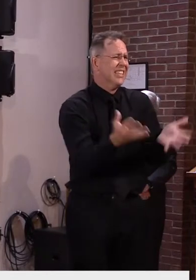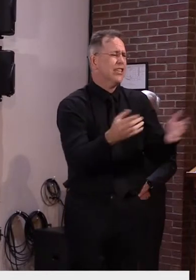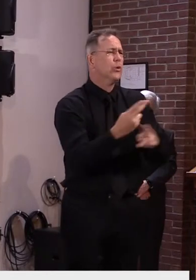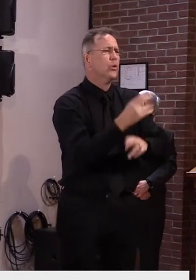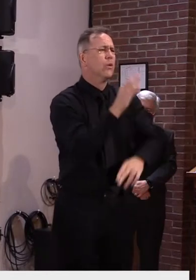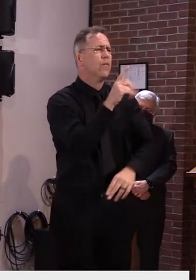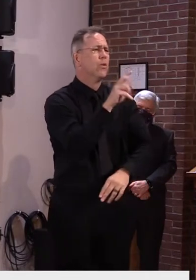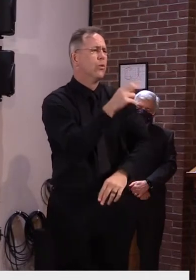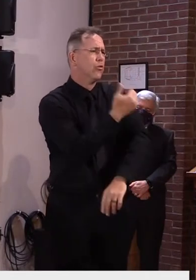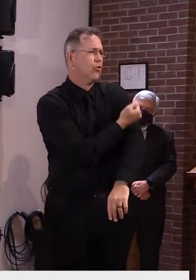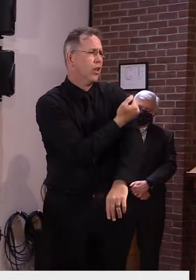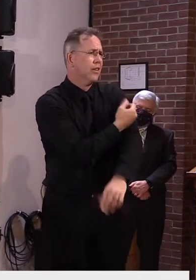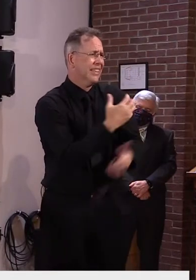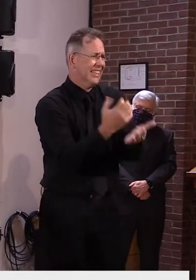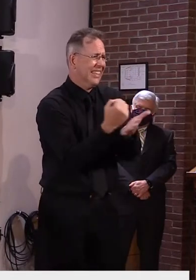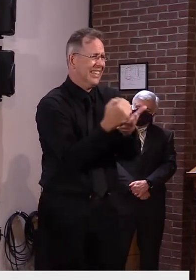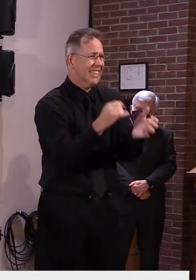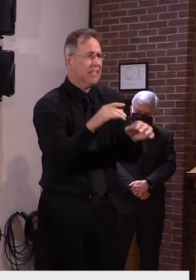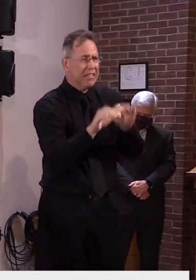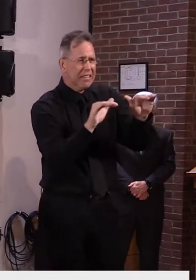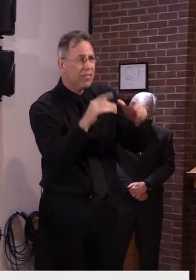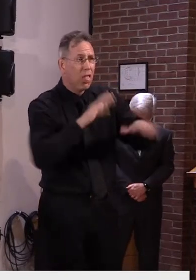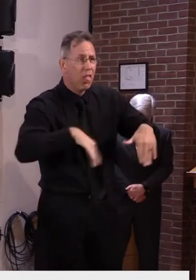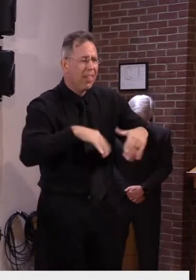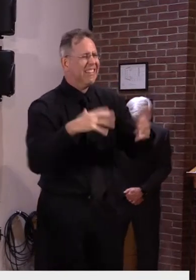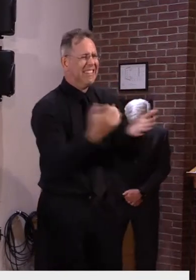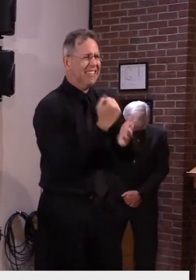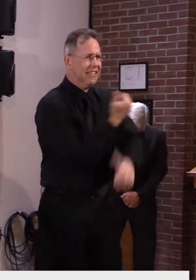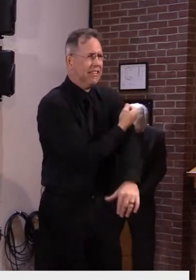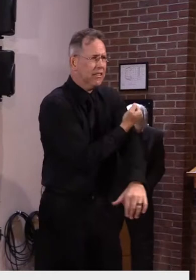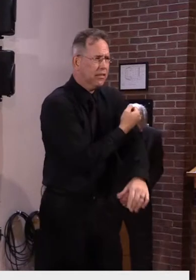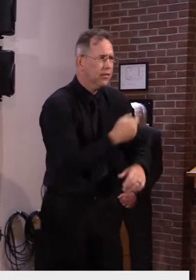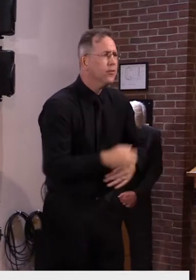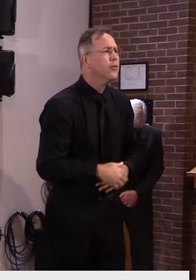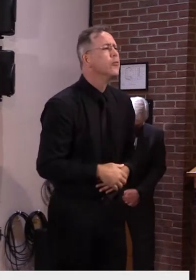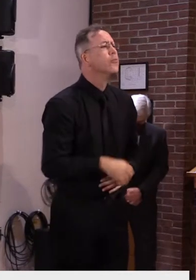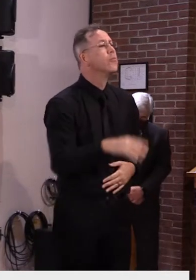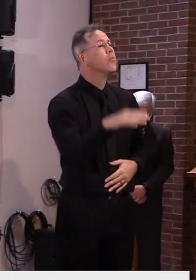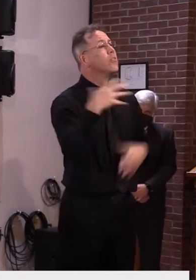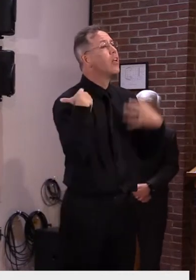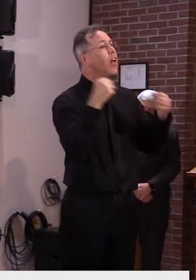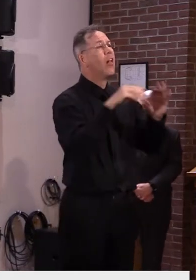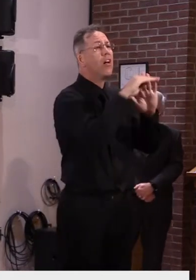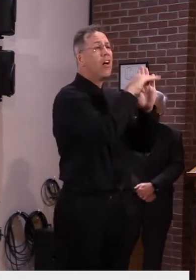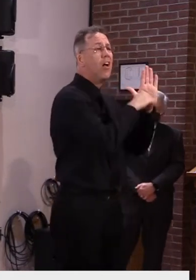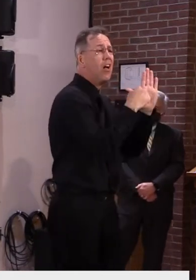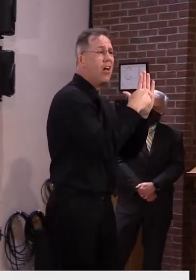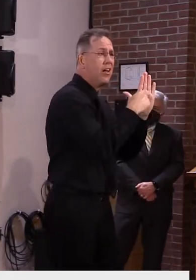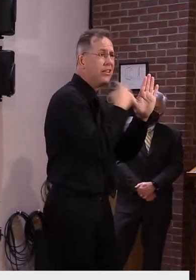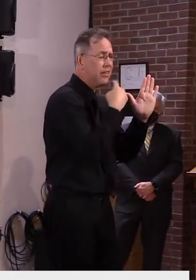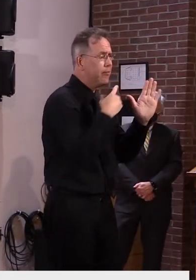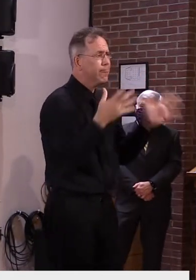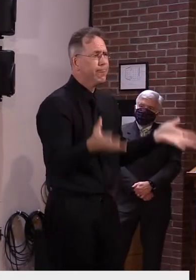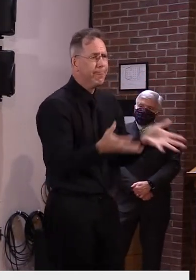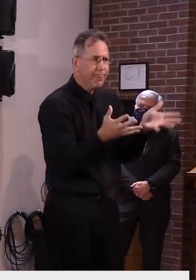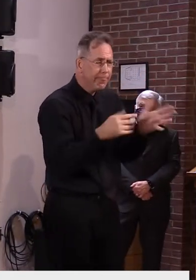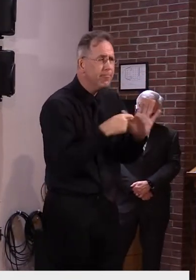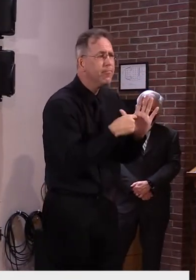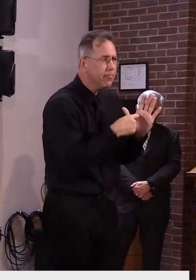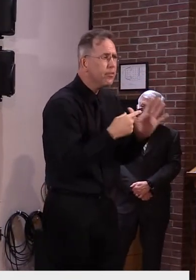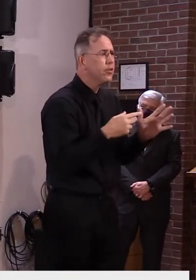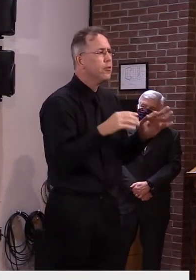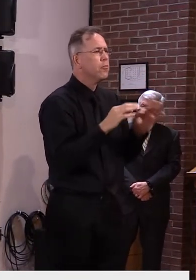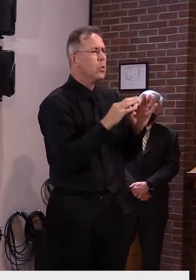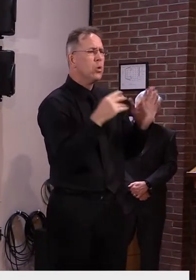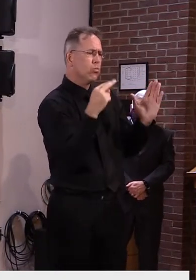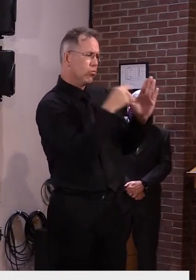We will continue to refine our health guidance and related procedures. The few cases we have seen have allowed us to work and better understand how schools and the